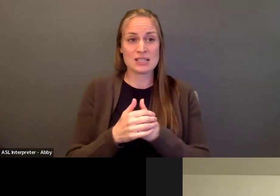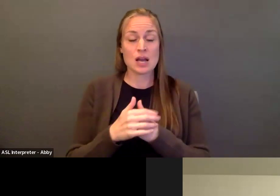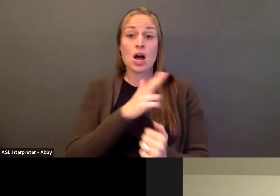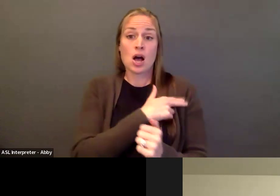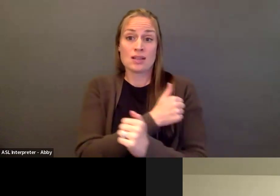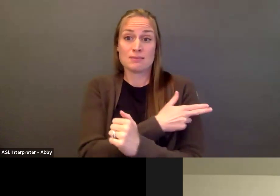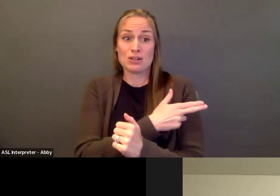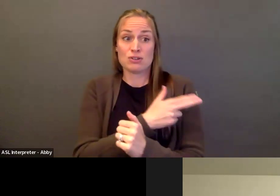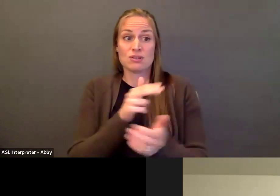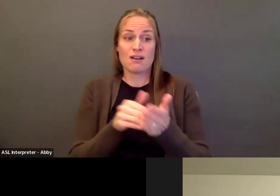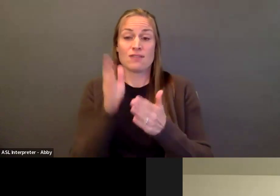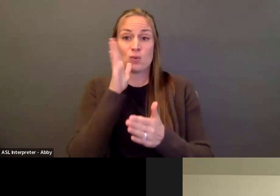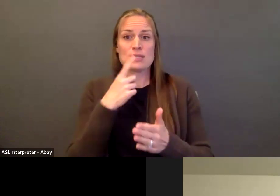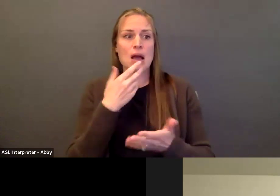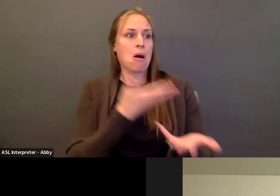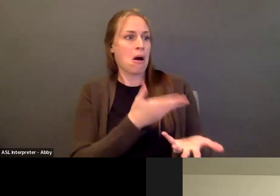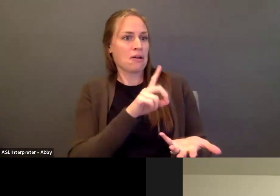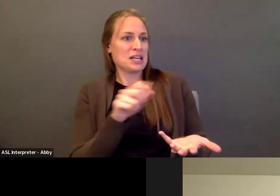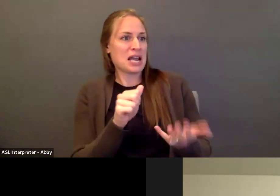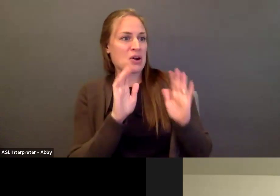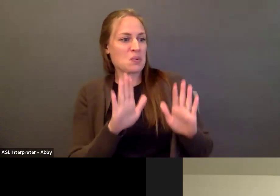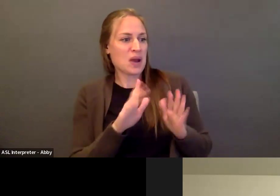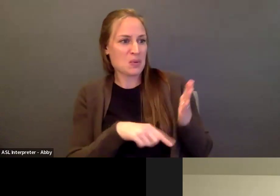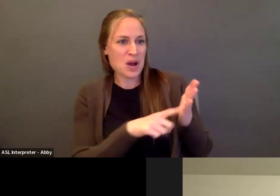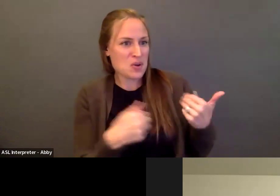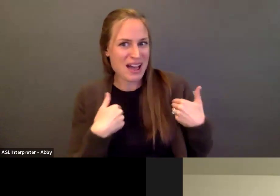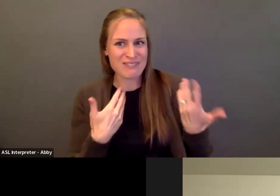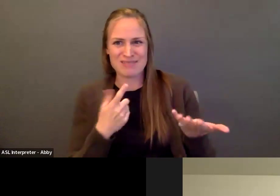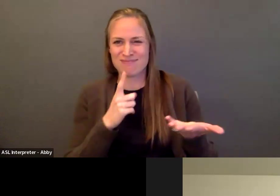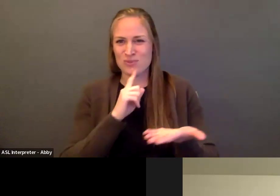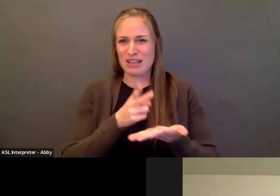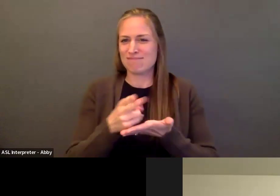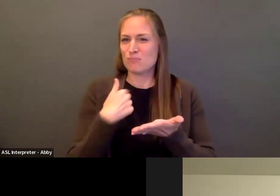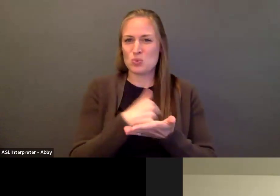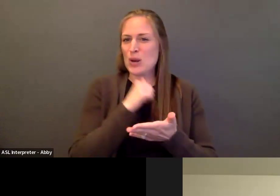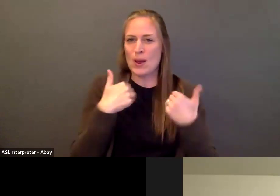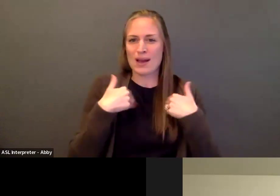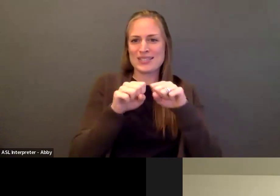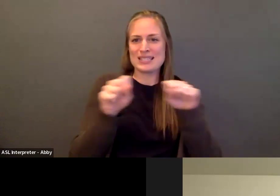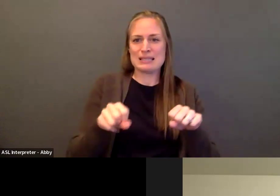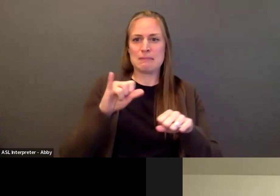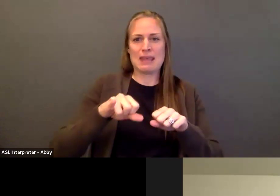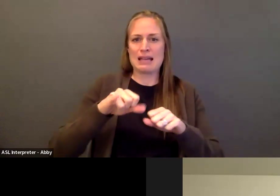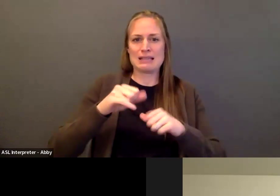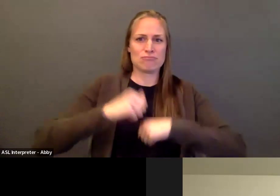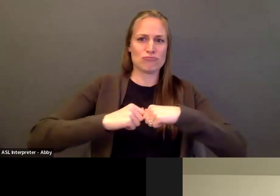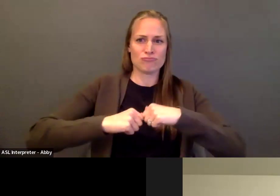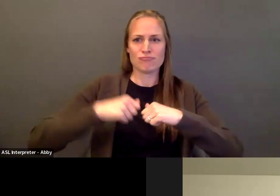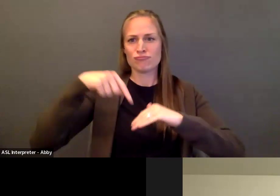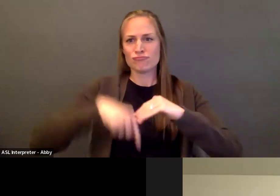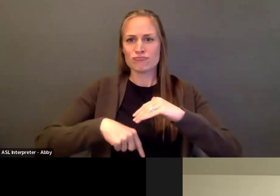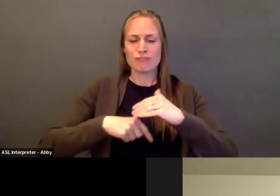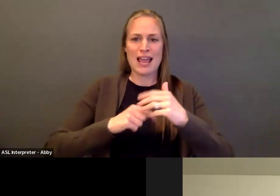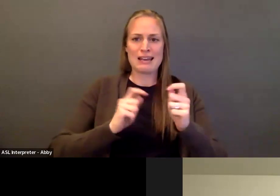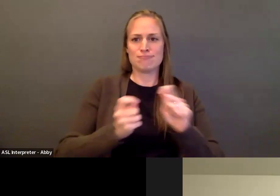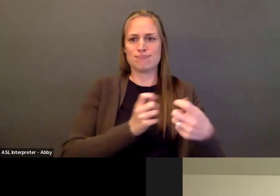have? Frankly, we don't have a system that is robust enough, that is tailored enough, that provides a continuum of care,